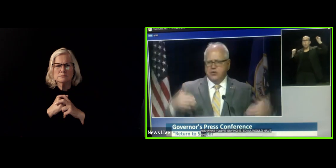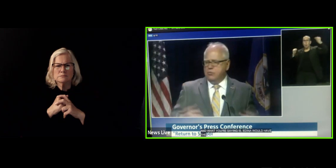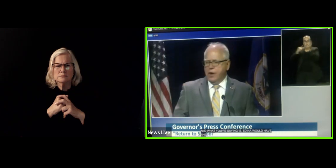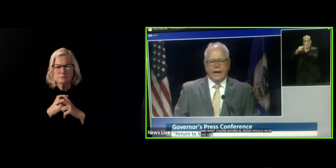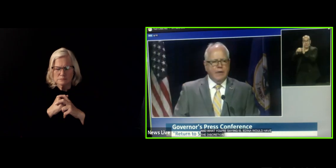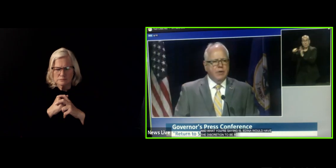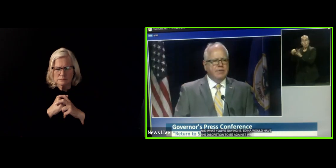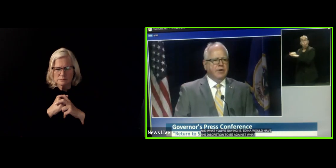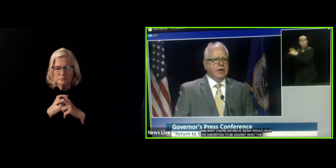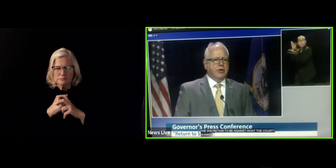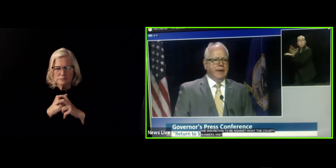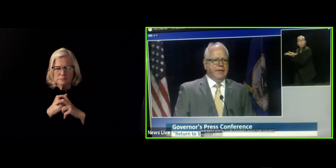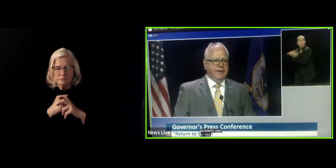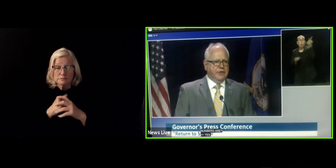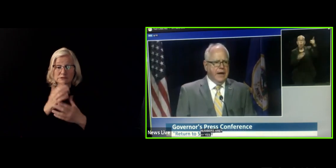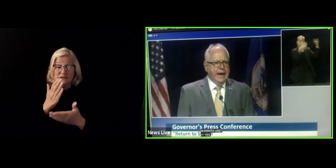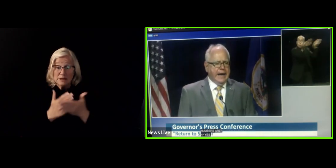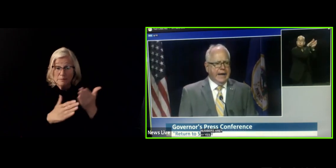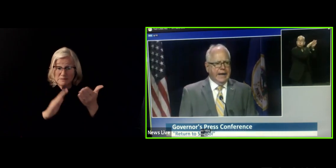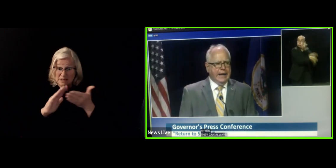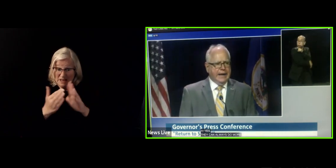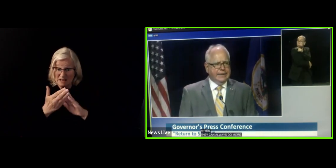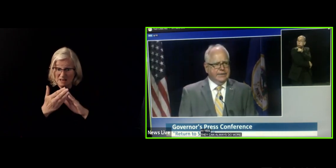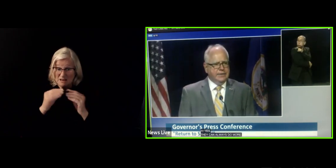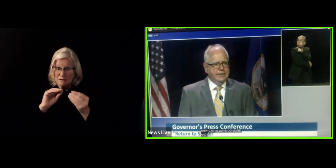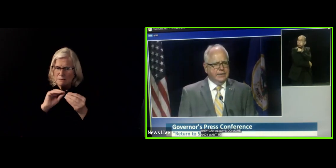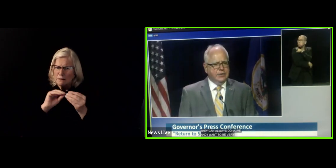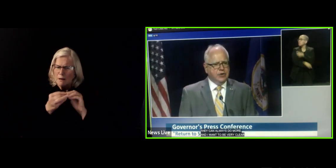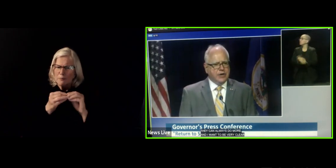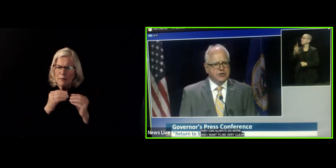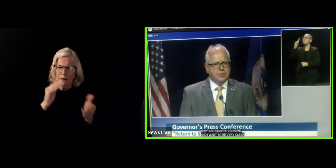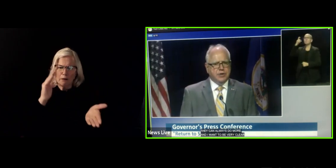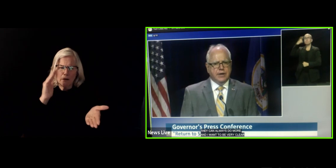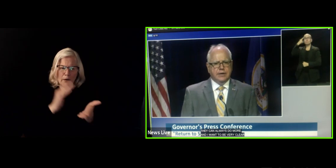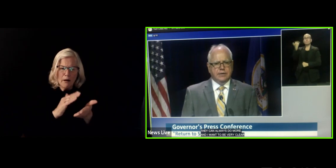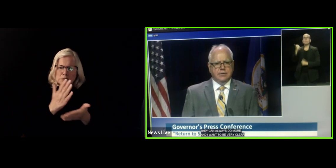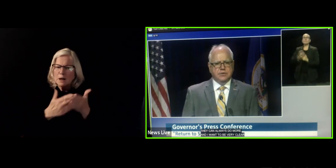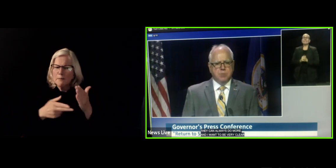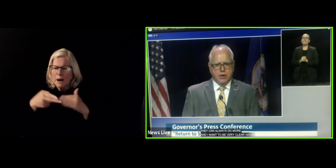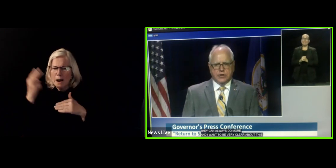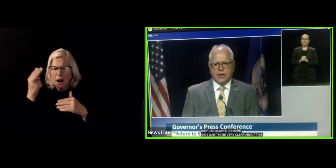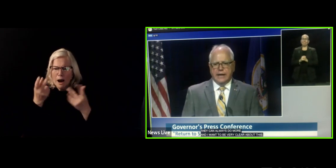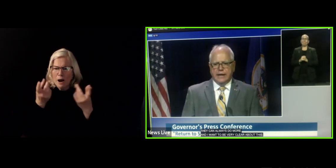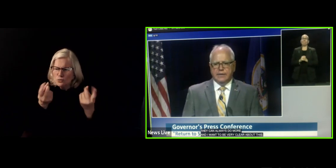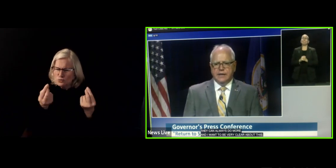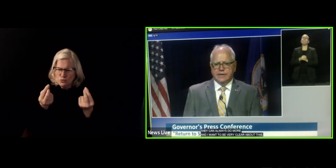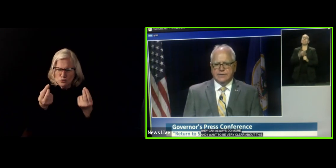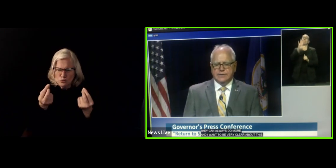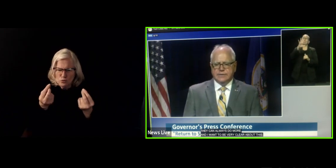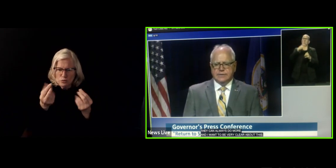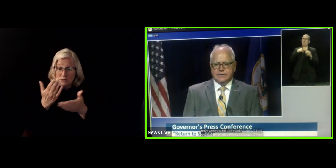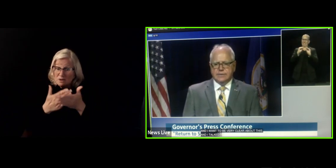always do more. And I want to be very clear about this. And I talked to Superintendent this morning, talked to Ed